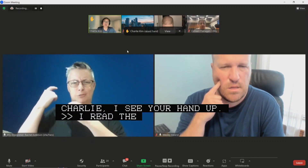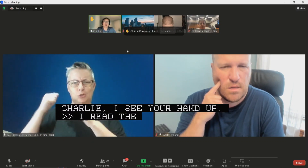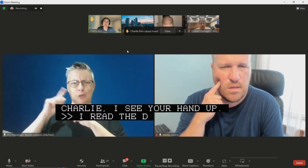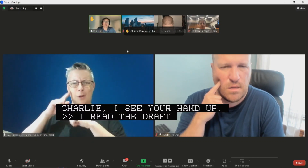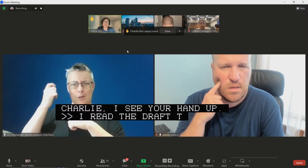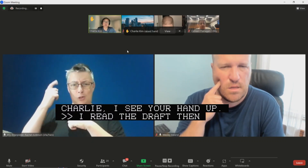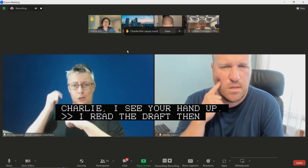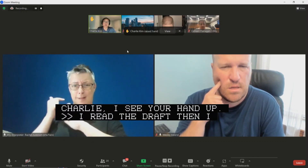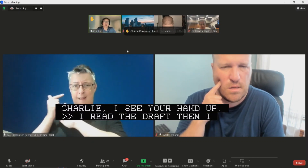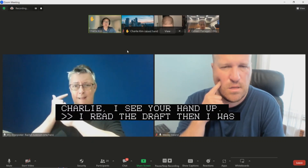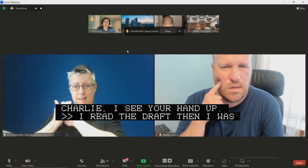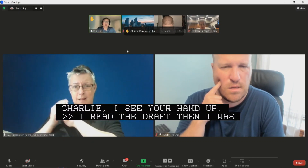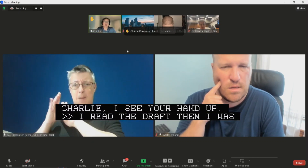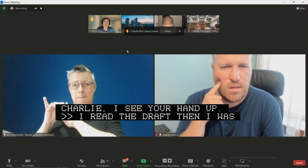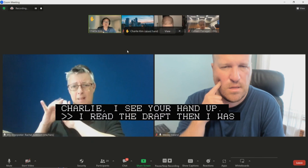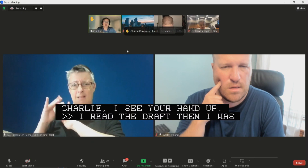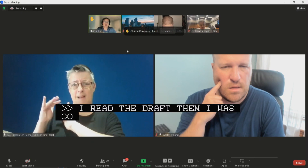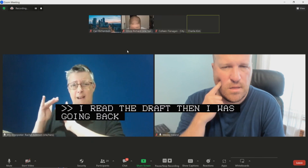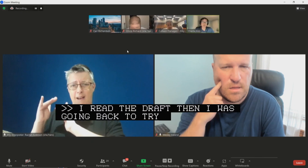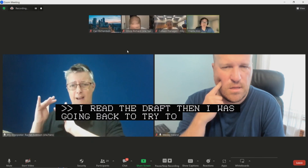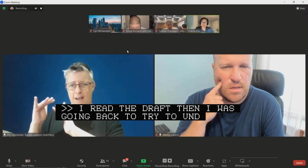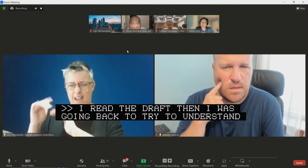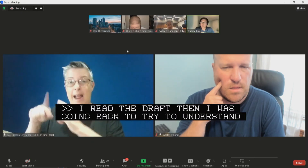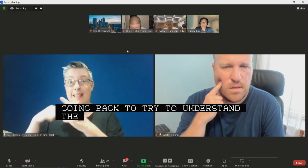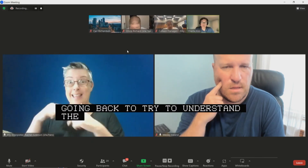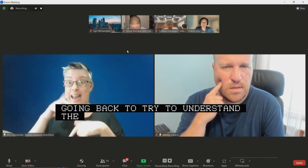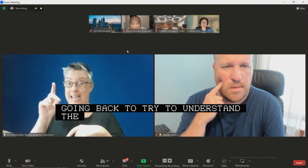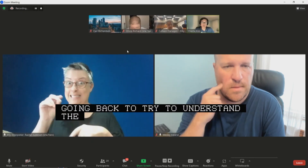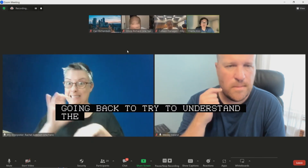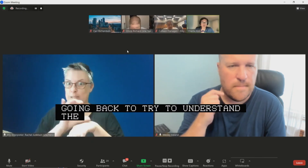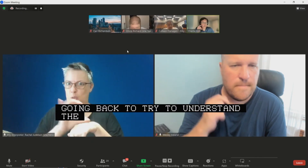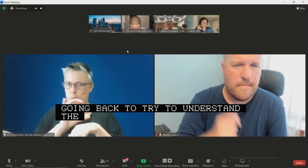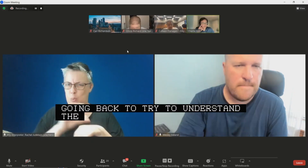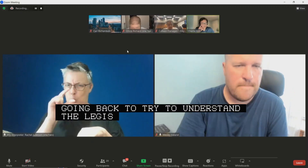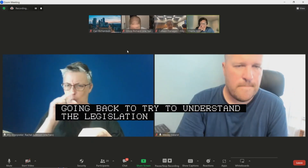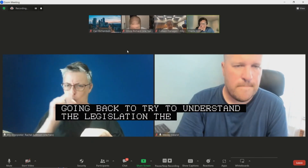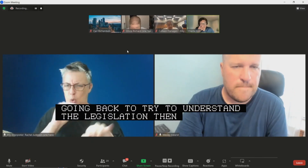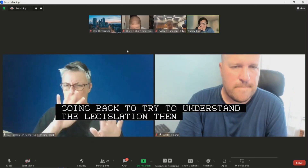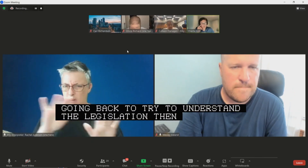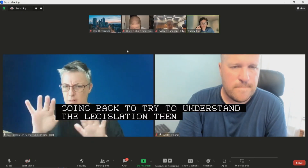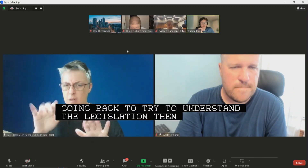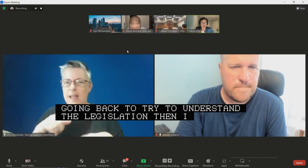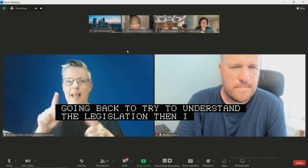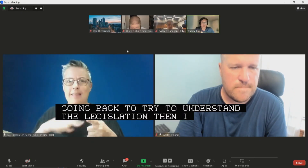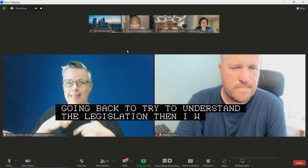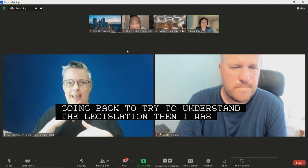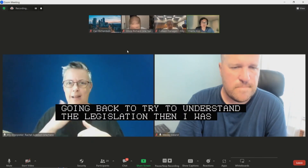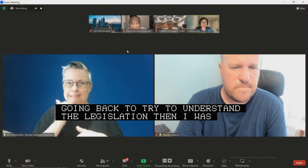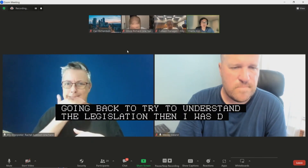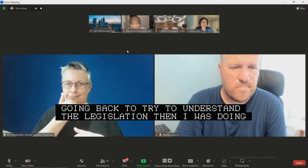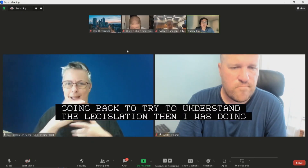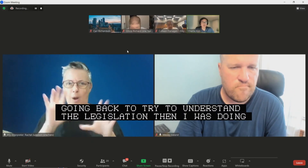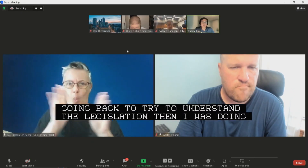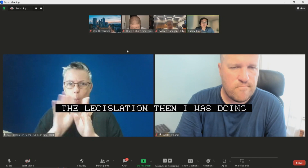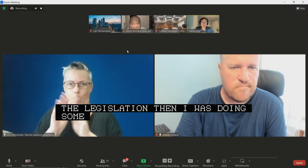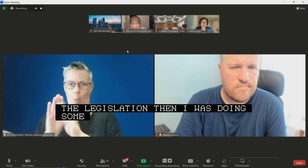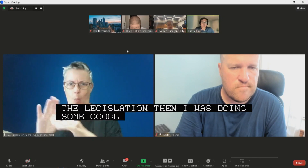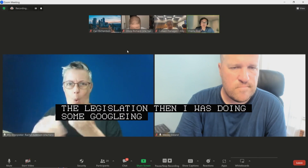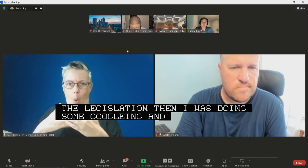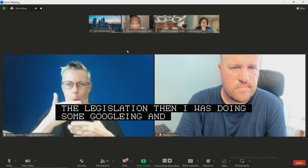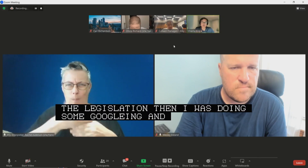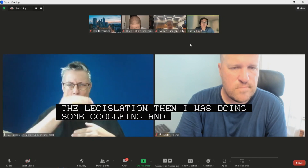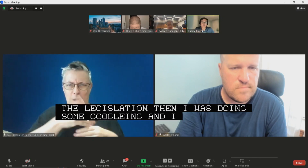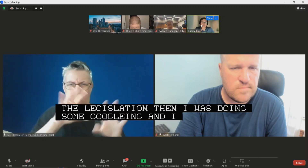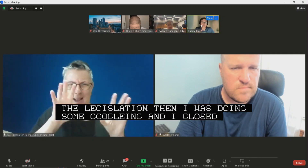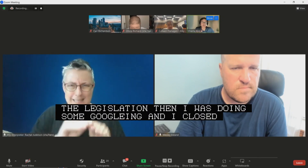legislation. And then I was doing some Googling and I closed all the windows before I got to the meeting. But then there's kind